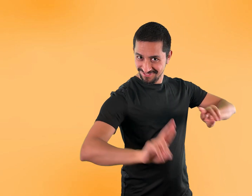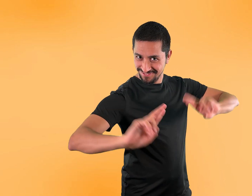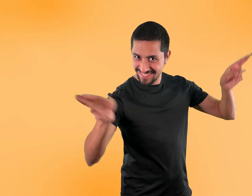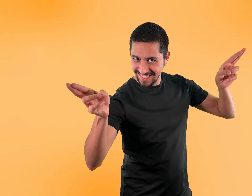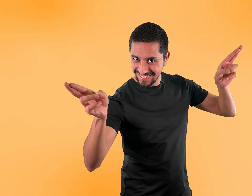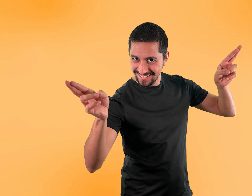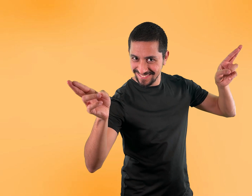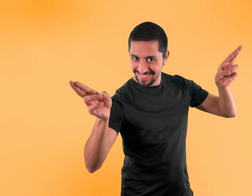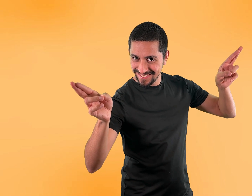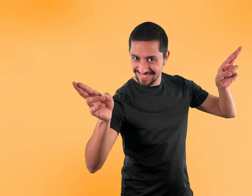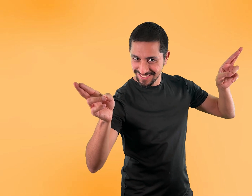Ready?